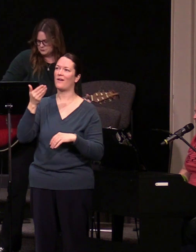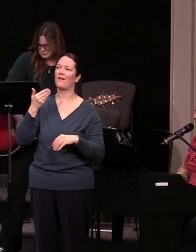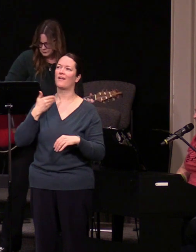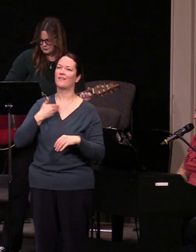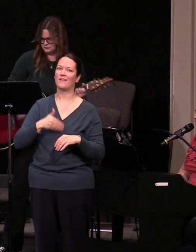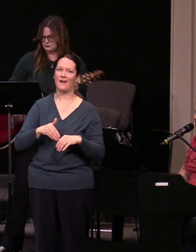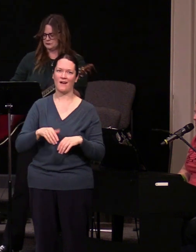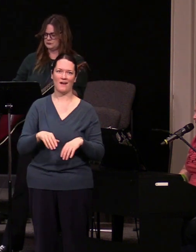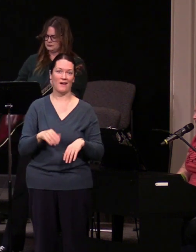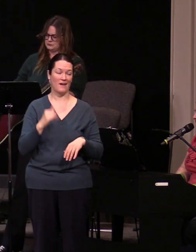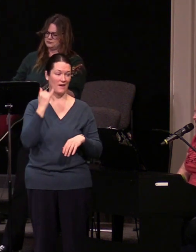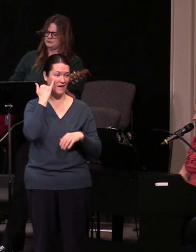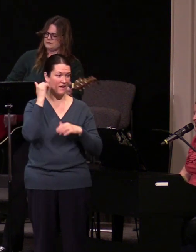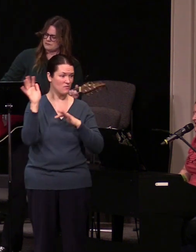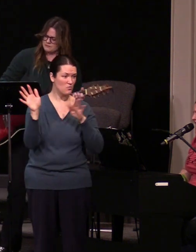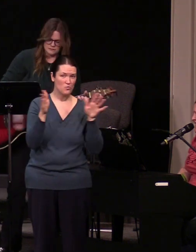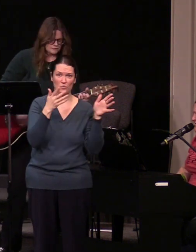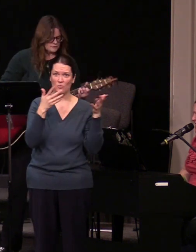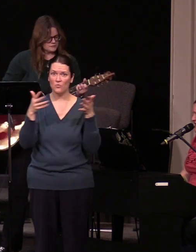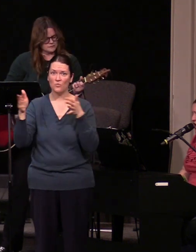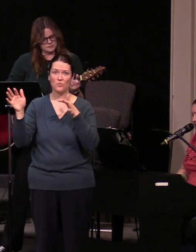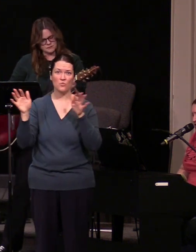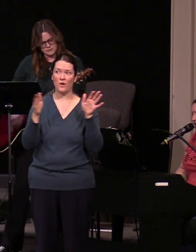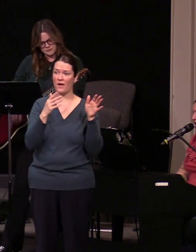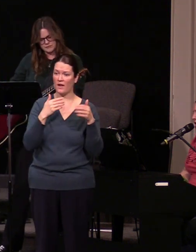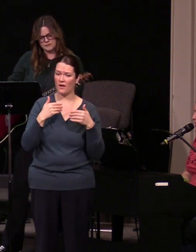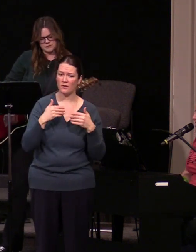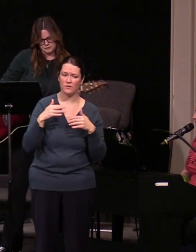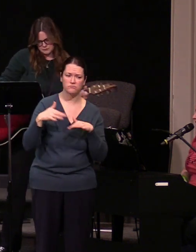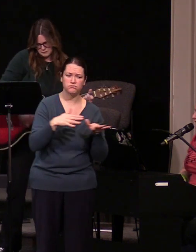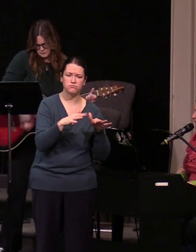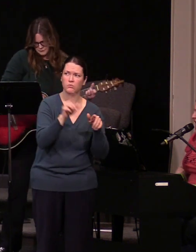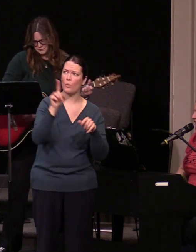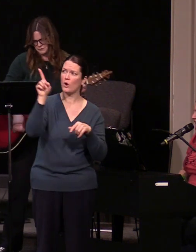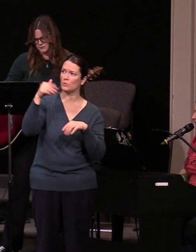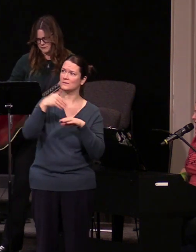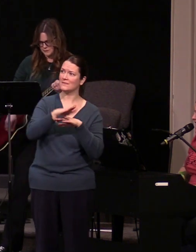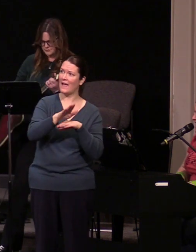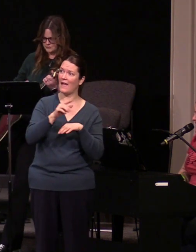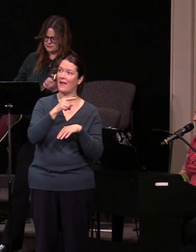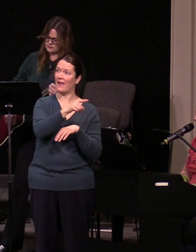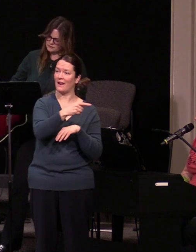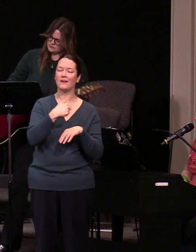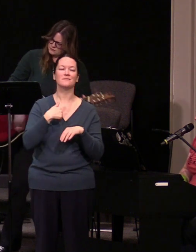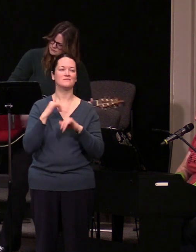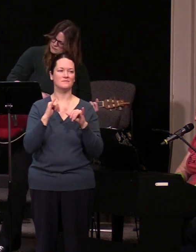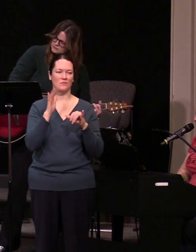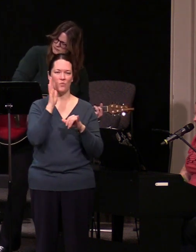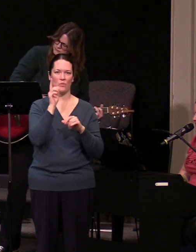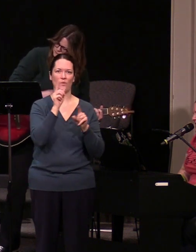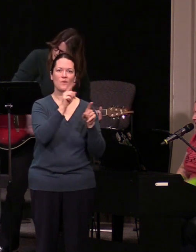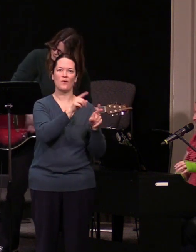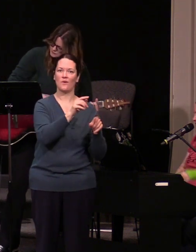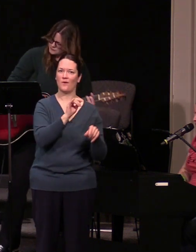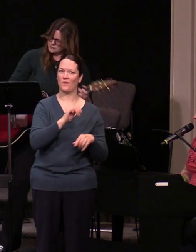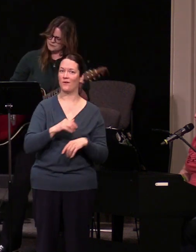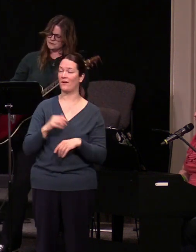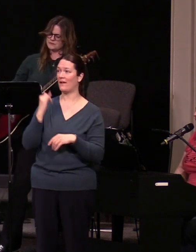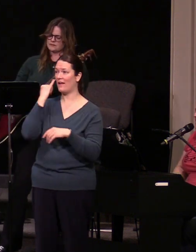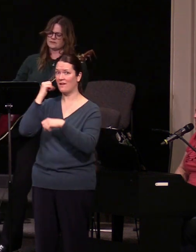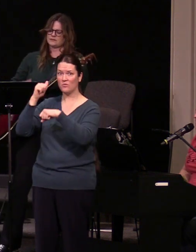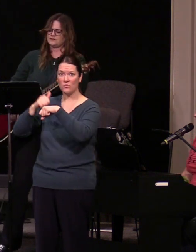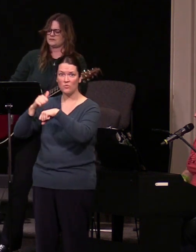the wind goes where you send it, so will I. If